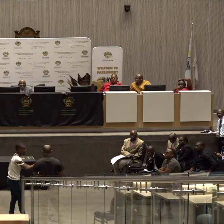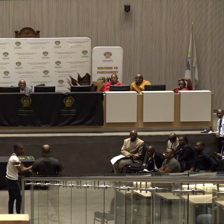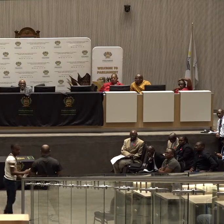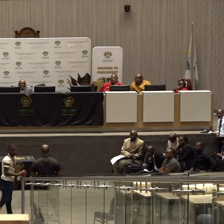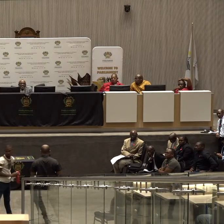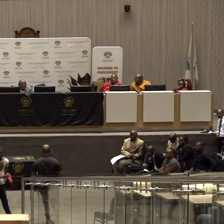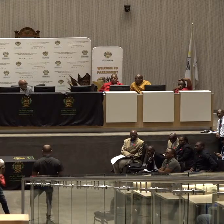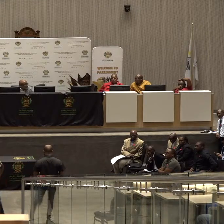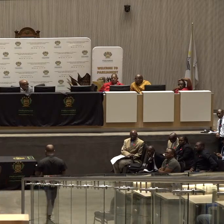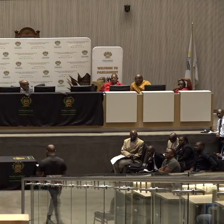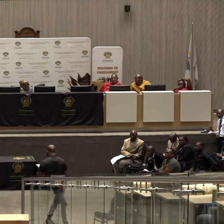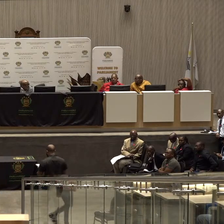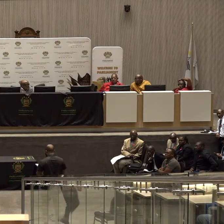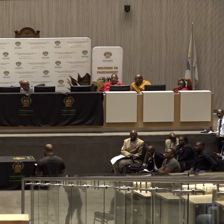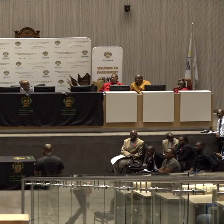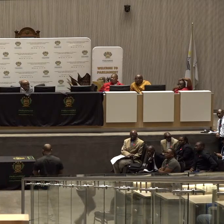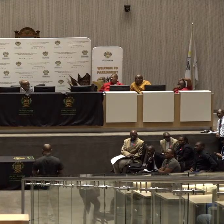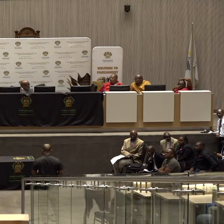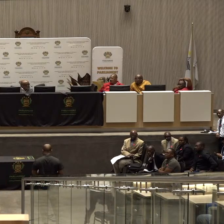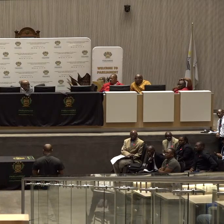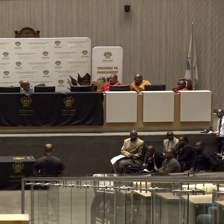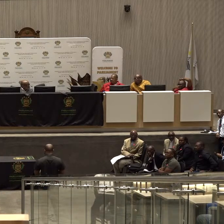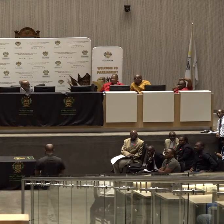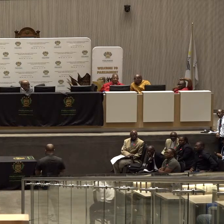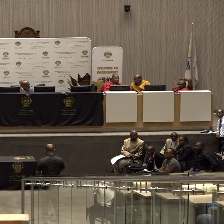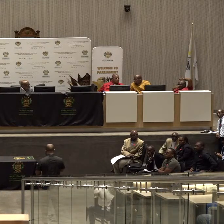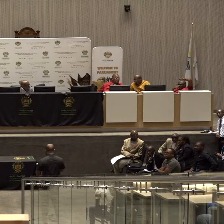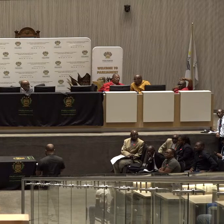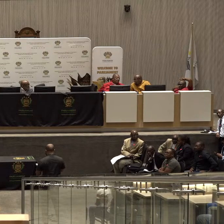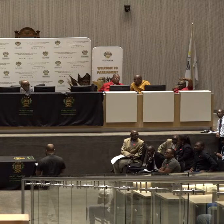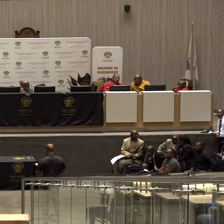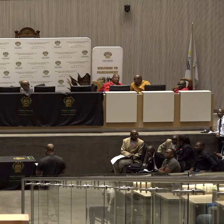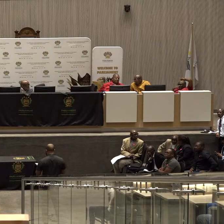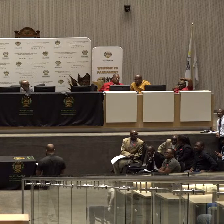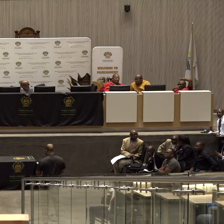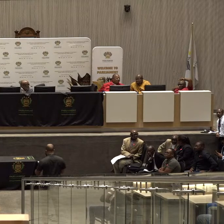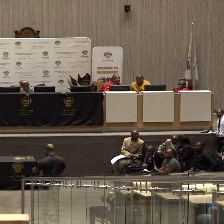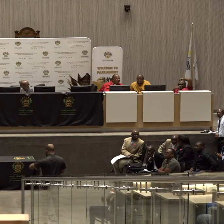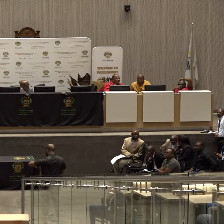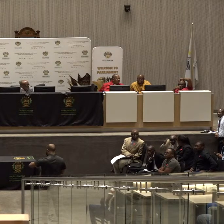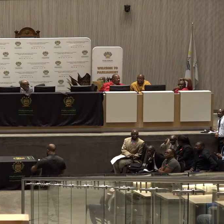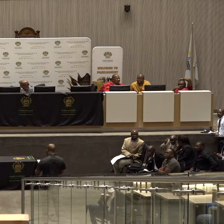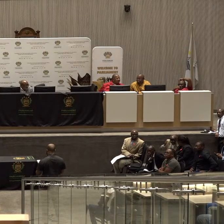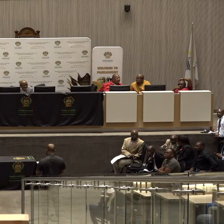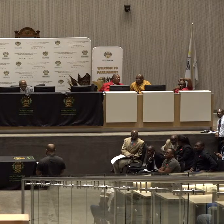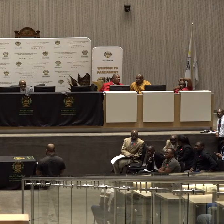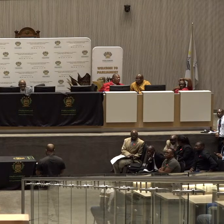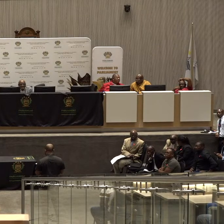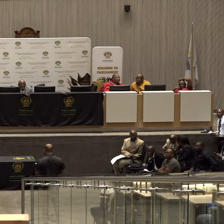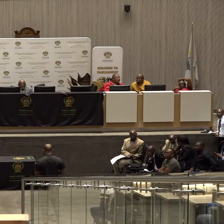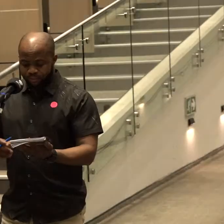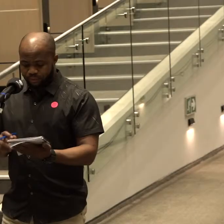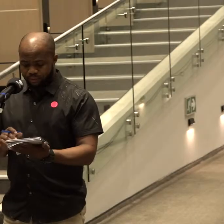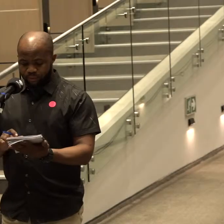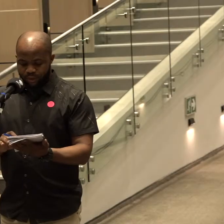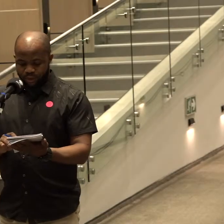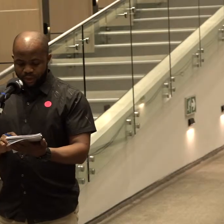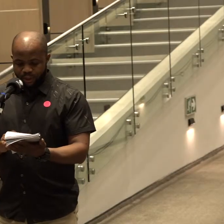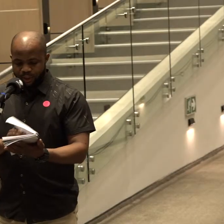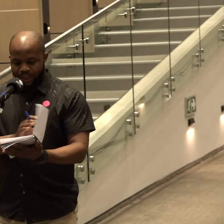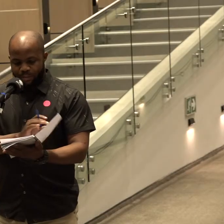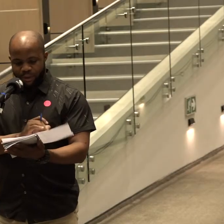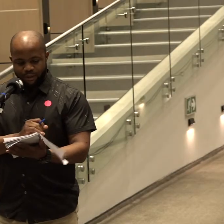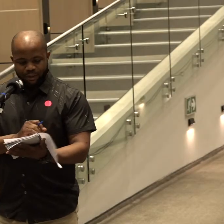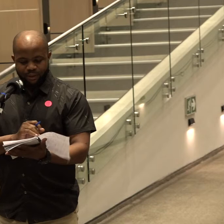I made a shot um chairperson everybody good day I greet you in the name of Jesus